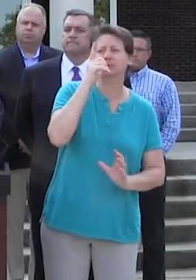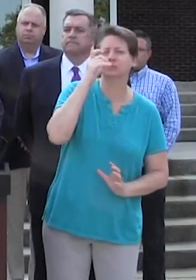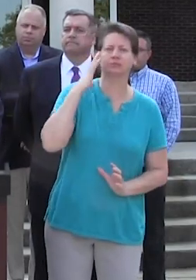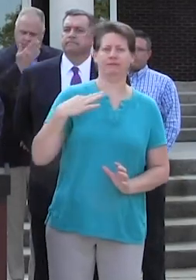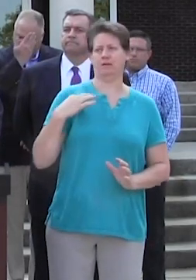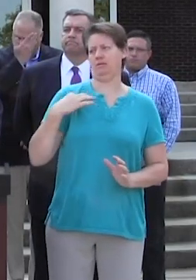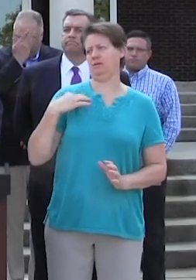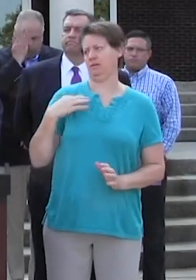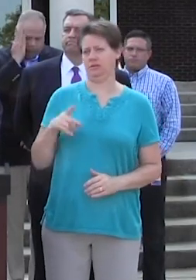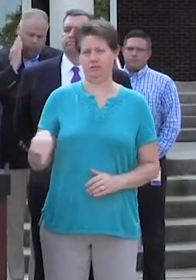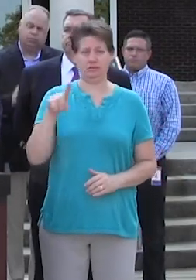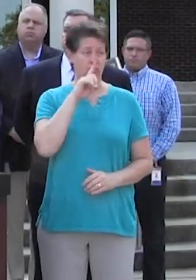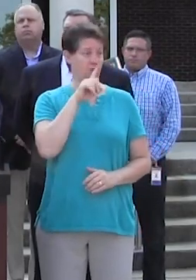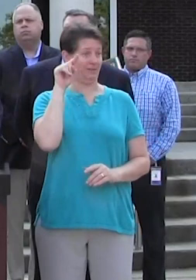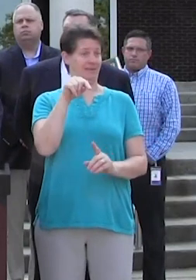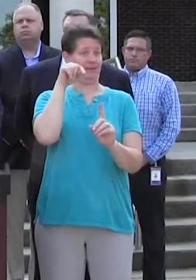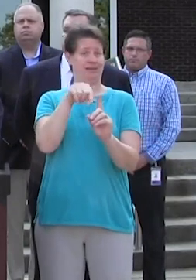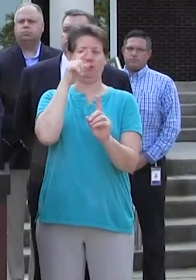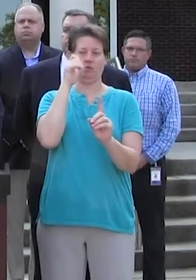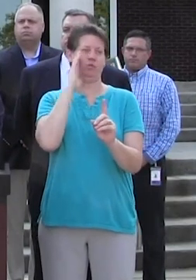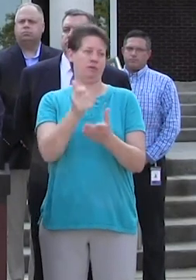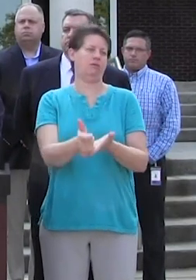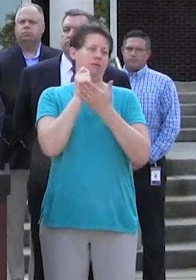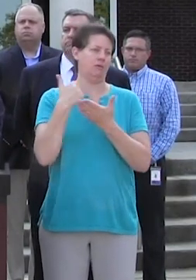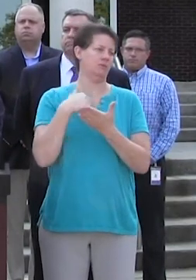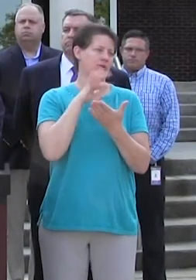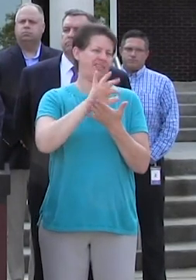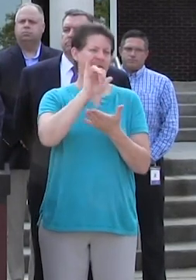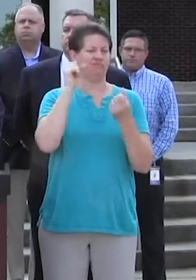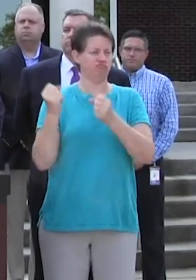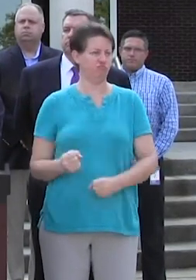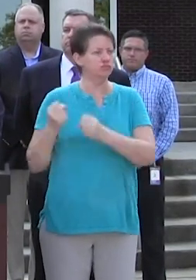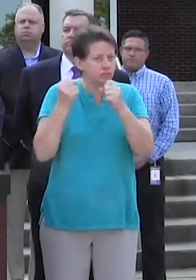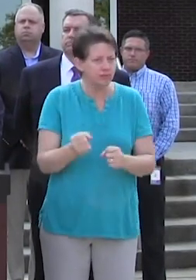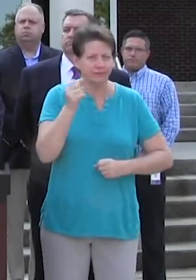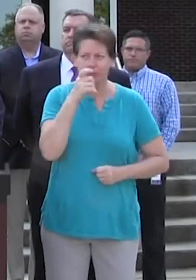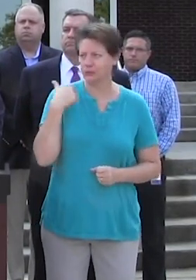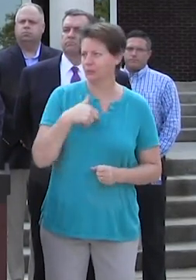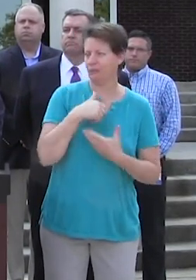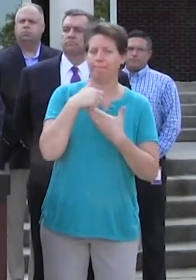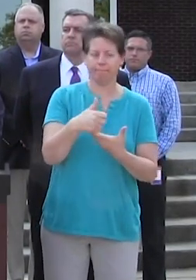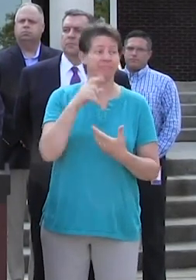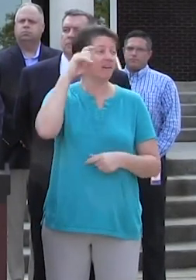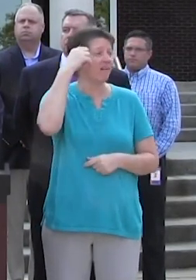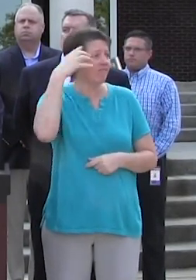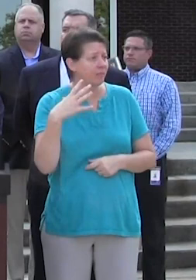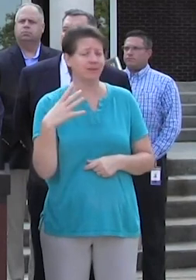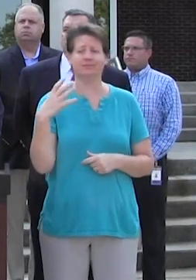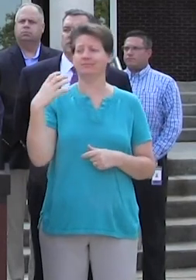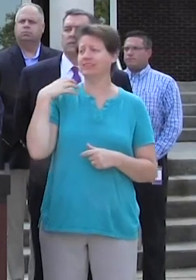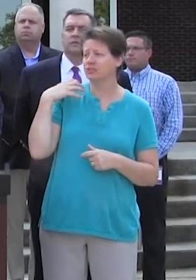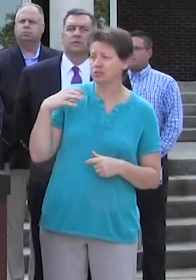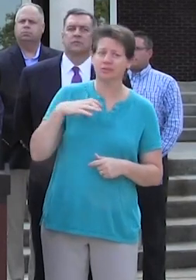the main strength of what we do. The governments and officials and others can make